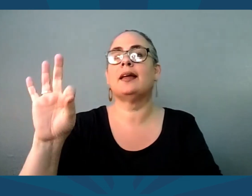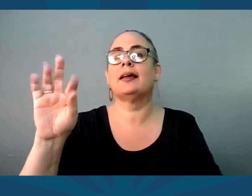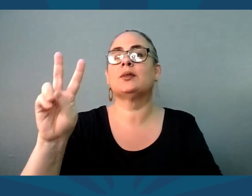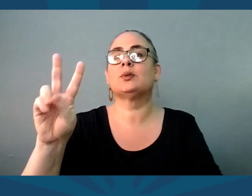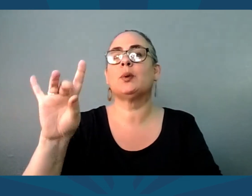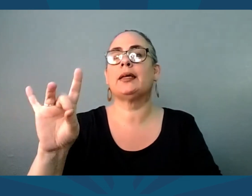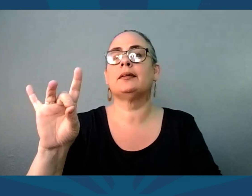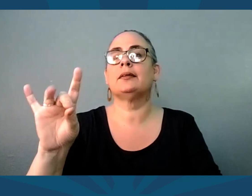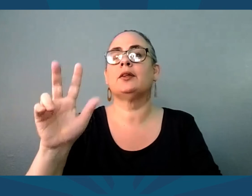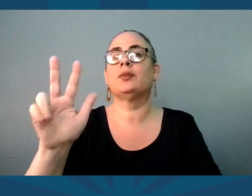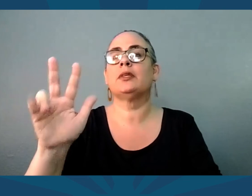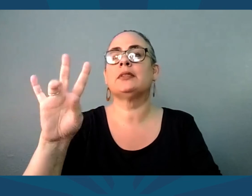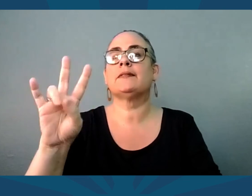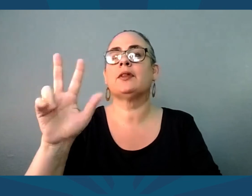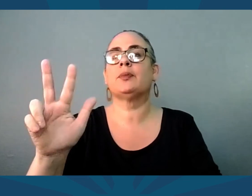TTY